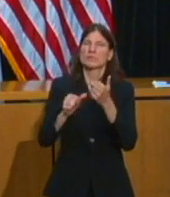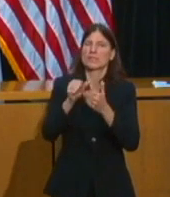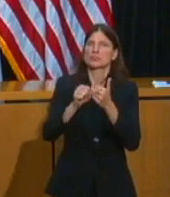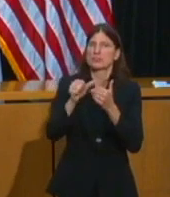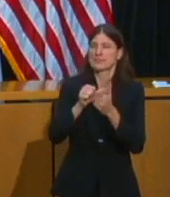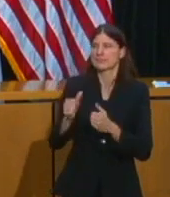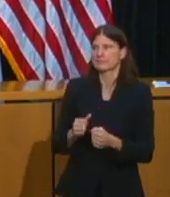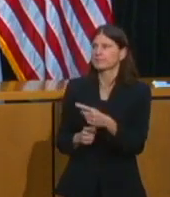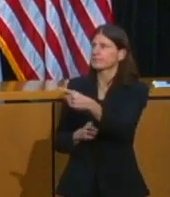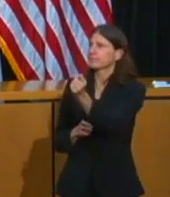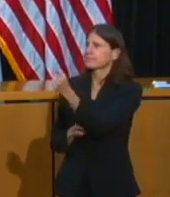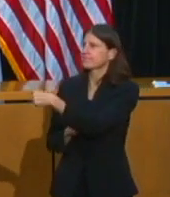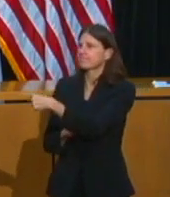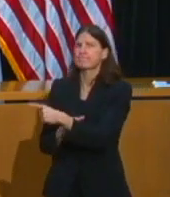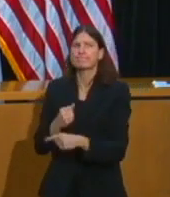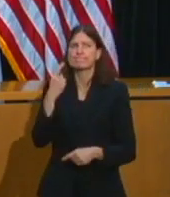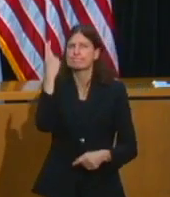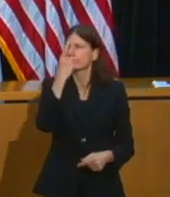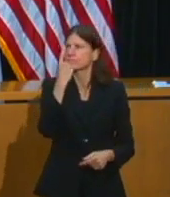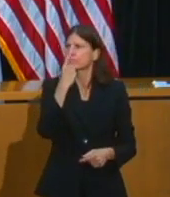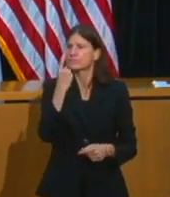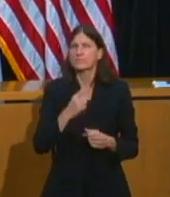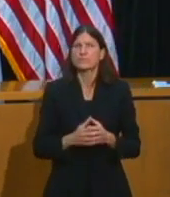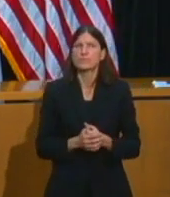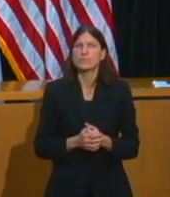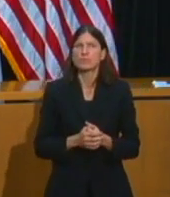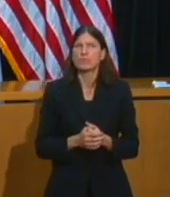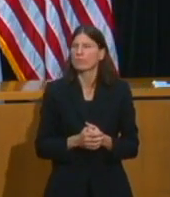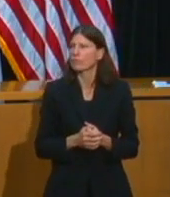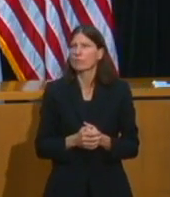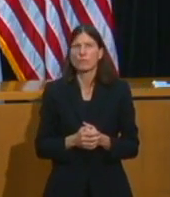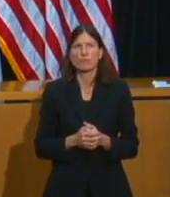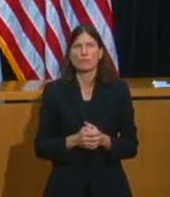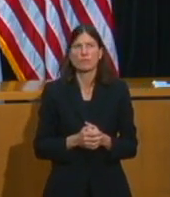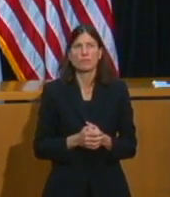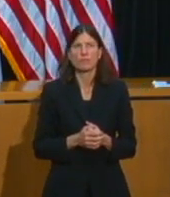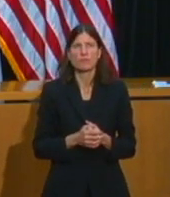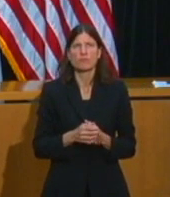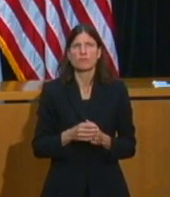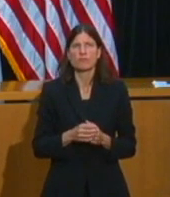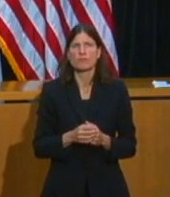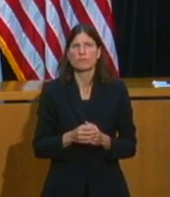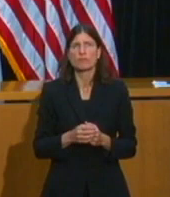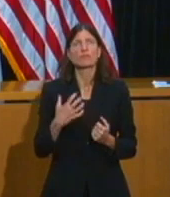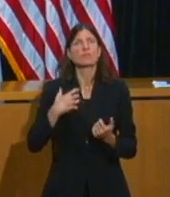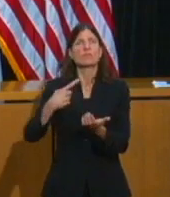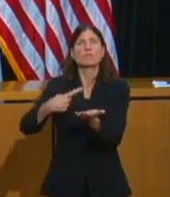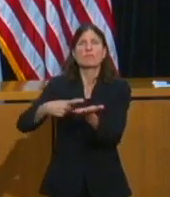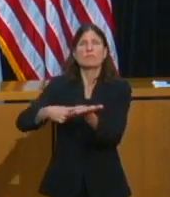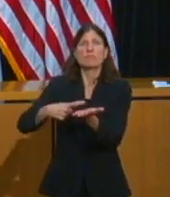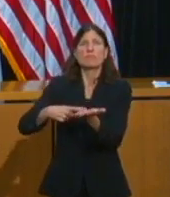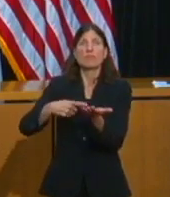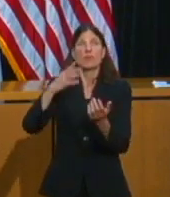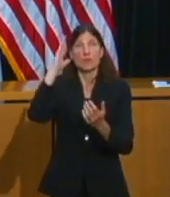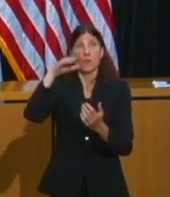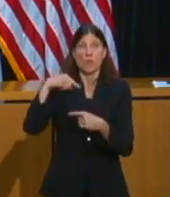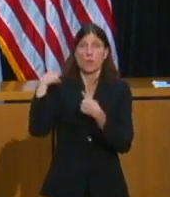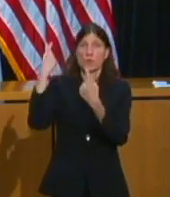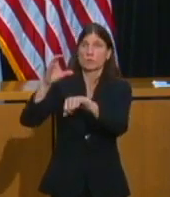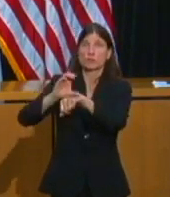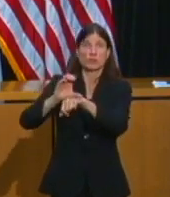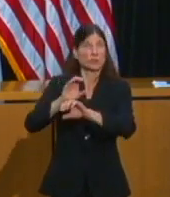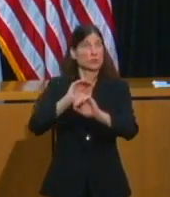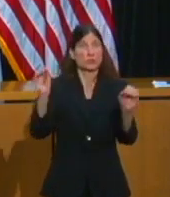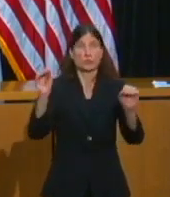Governor, do you have any tools to try to stop protests? I mean, obviously, I mean, we didn't go to church for a couple months. Is there any tools to just try to